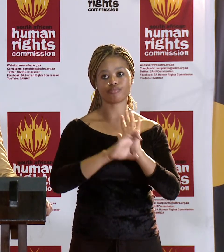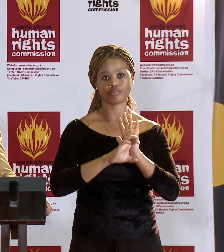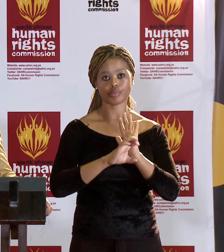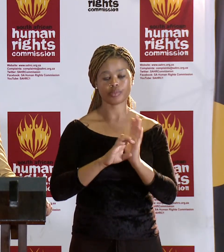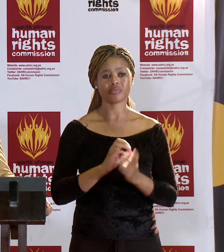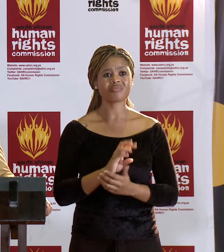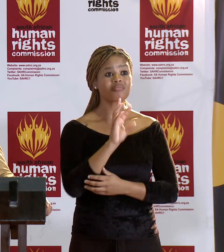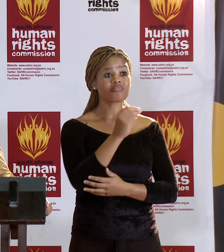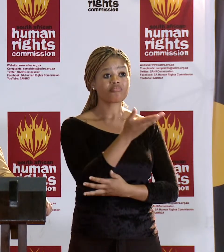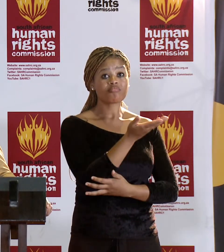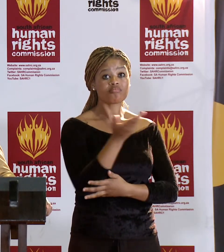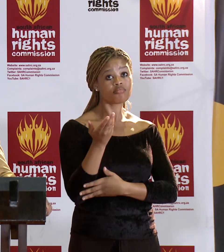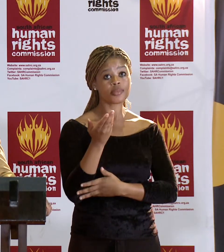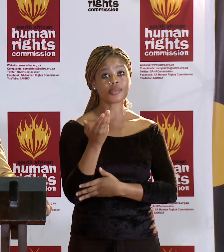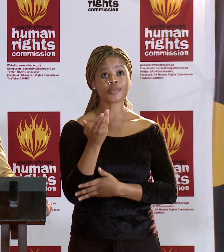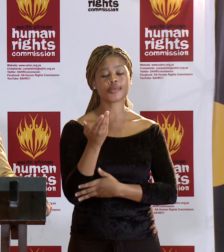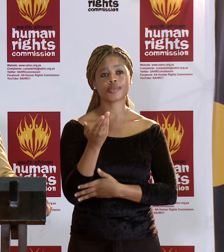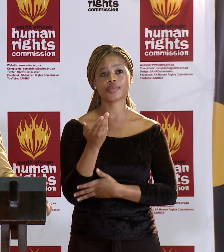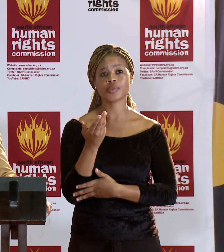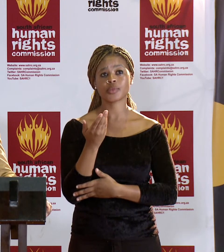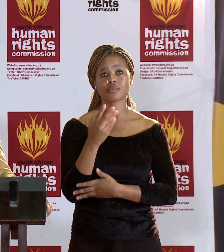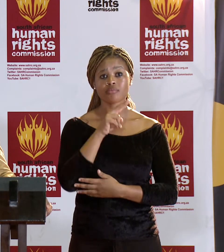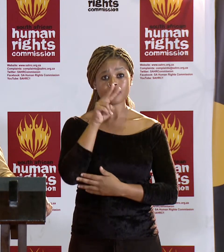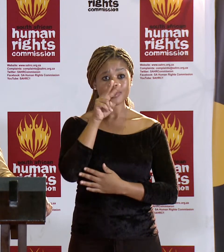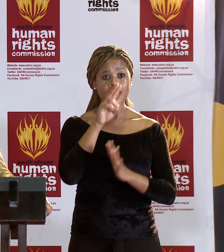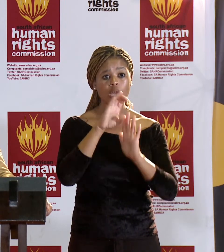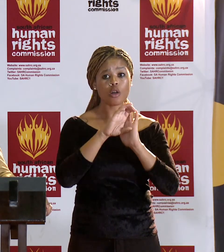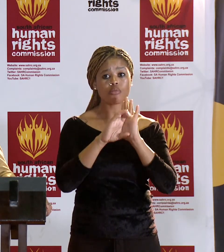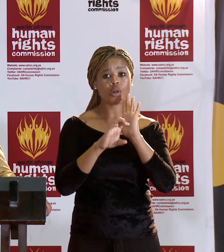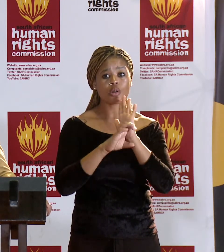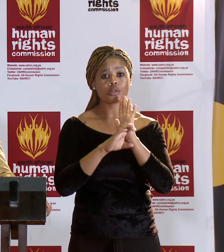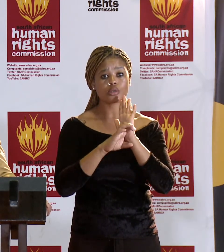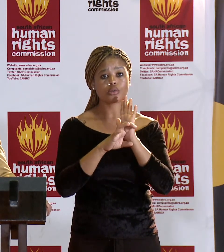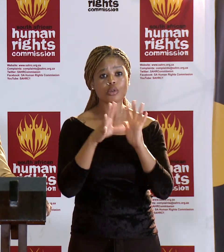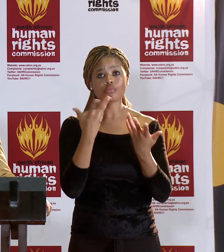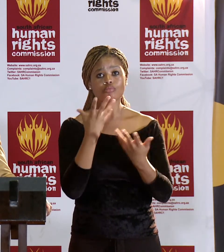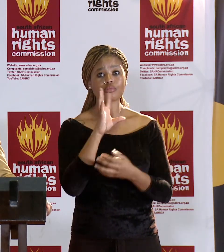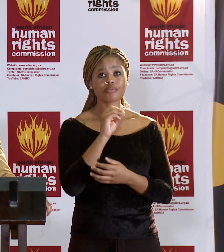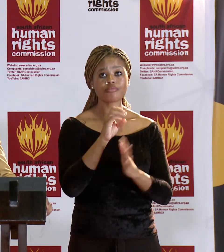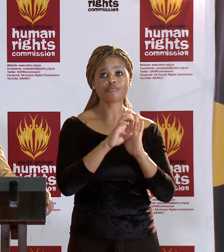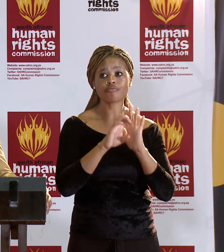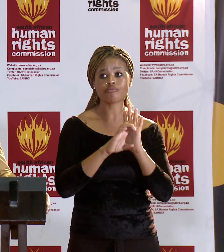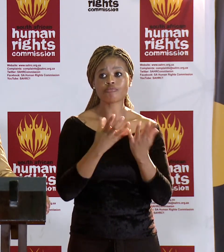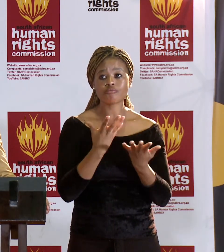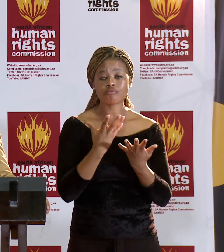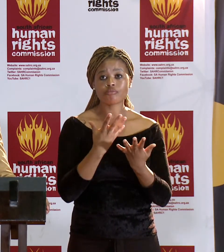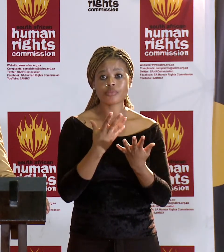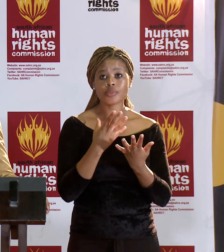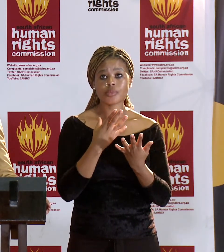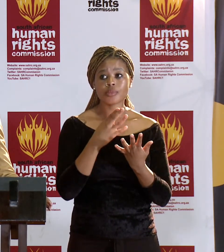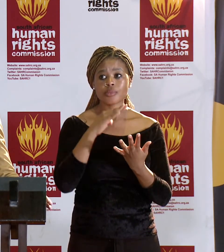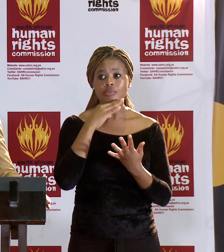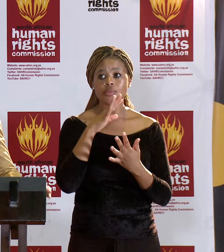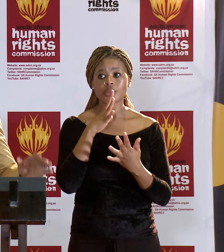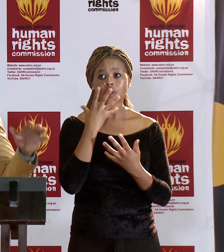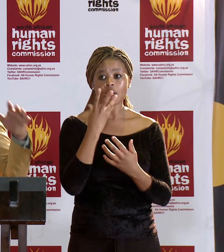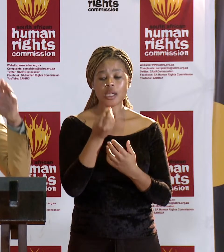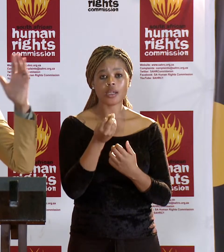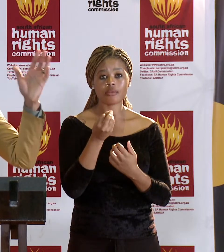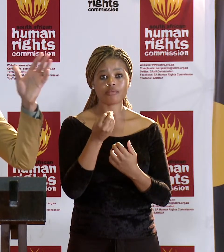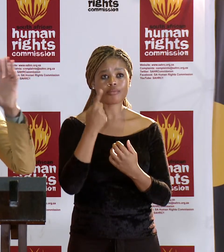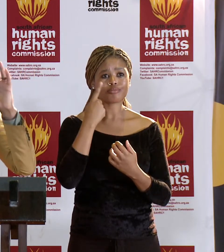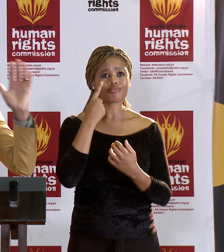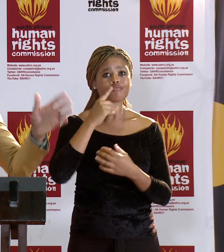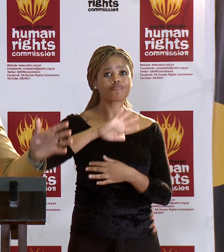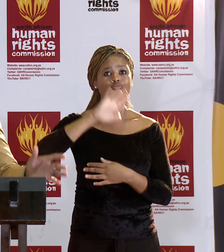Now, is there anyone here who has not seen the Constitution or read the Constitution yet? It's fine, no one will haze you. Let me